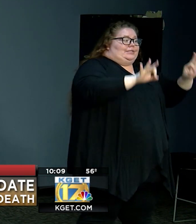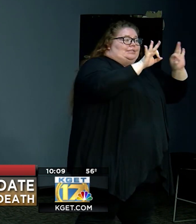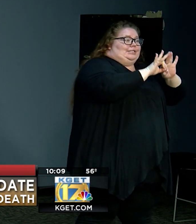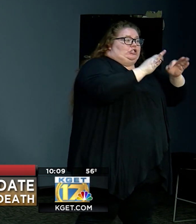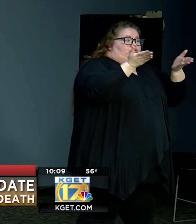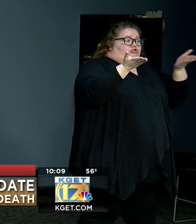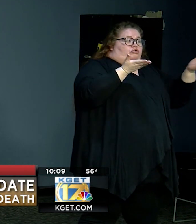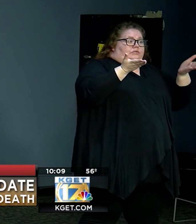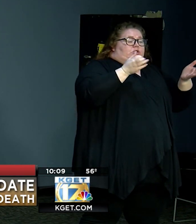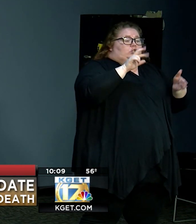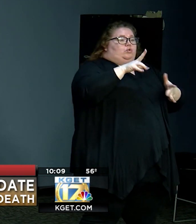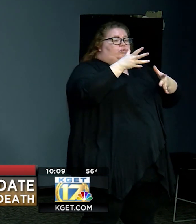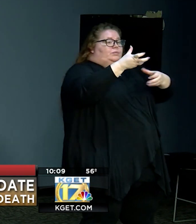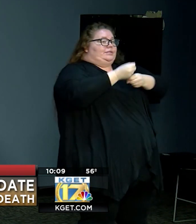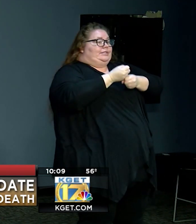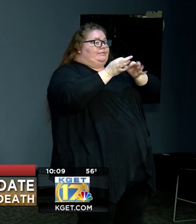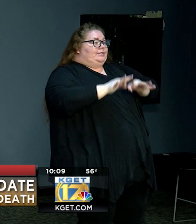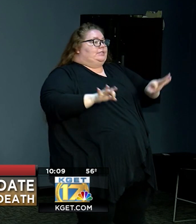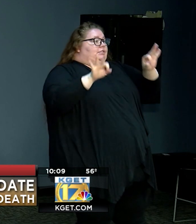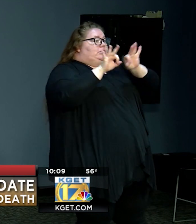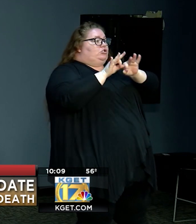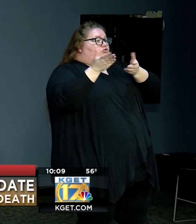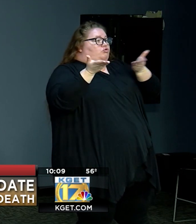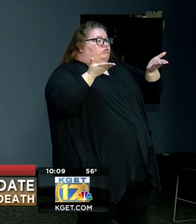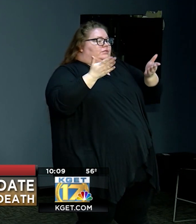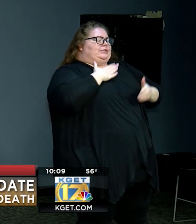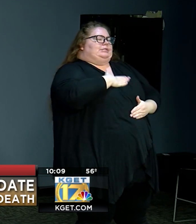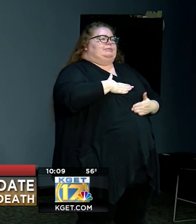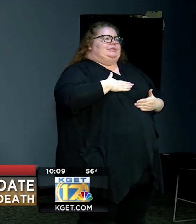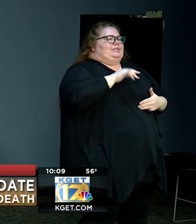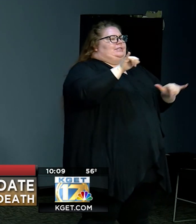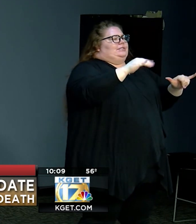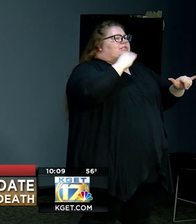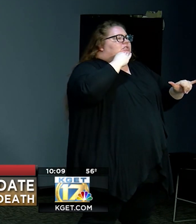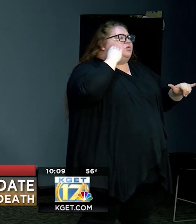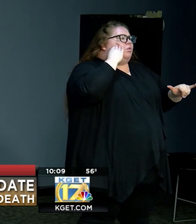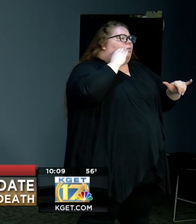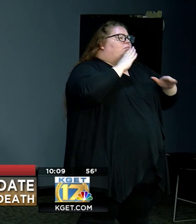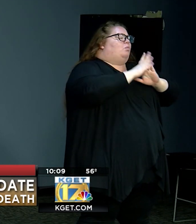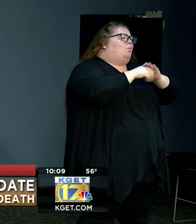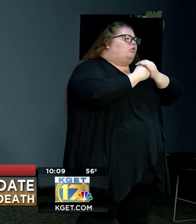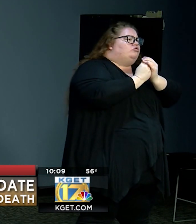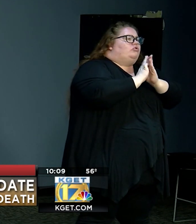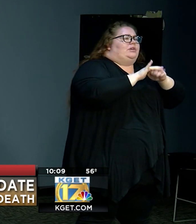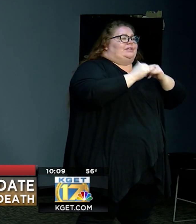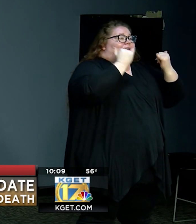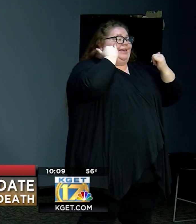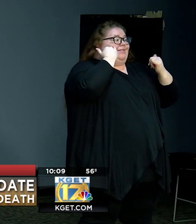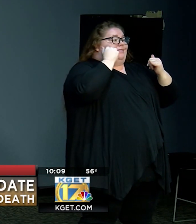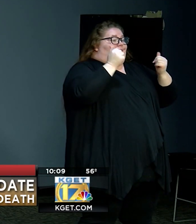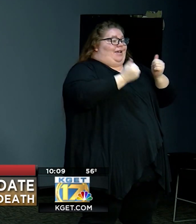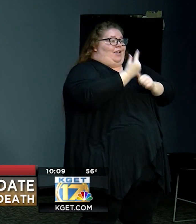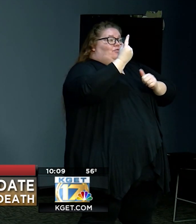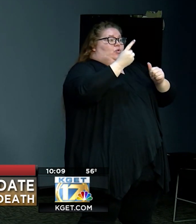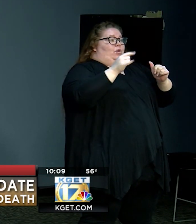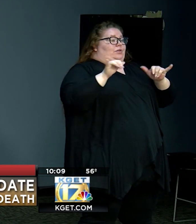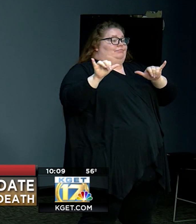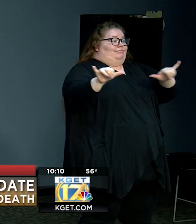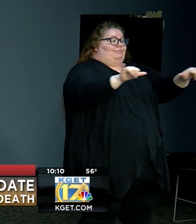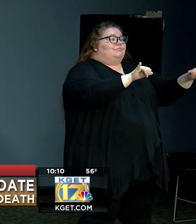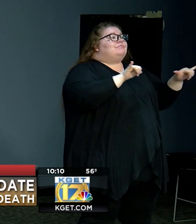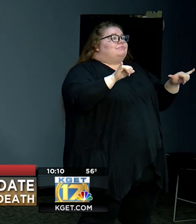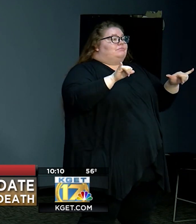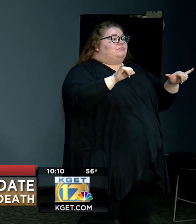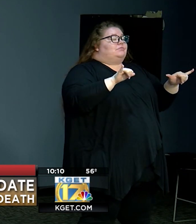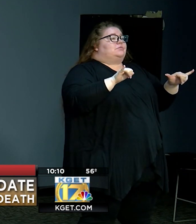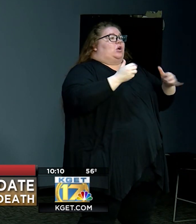services, stay at home, wash your hands. If everyone does his part, her